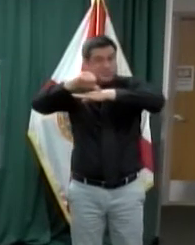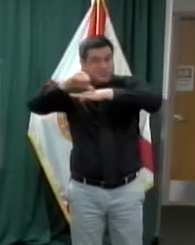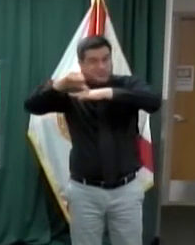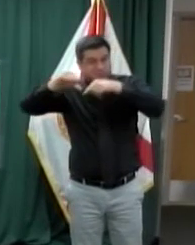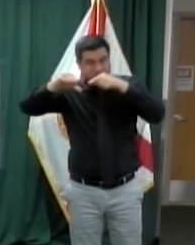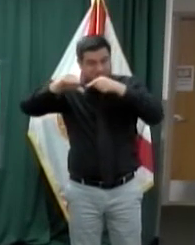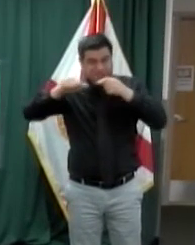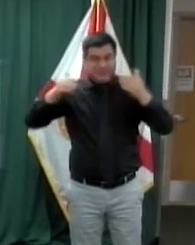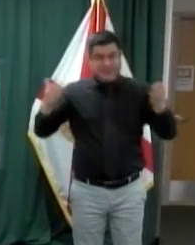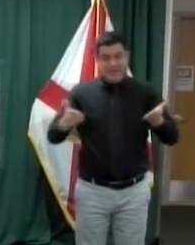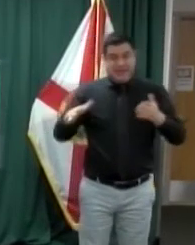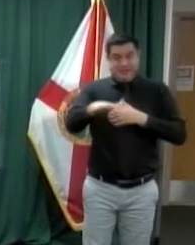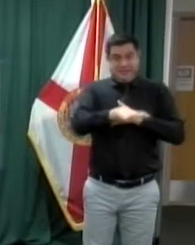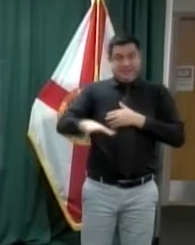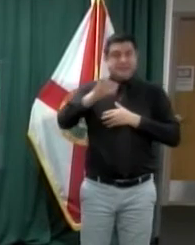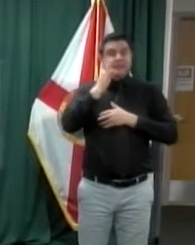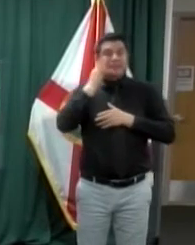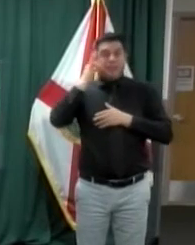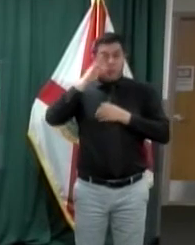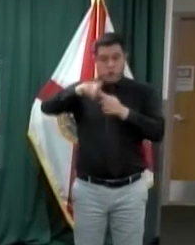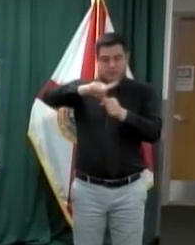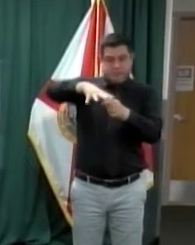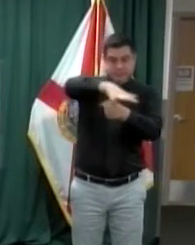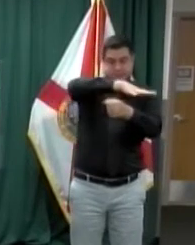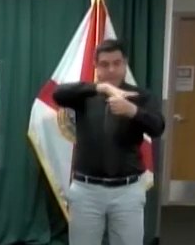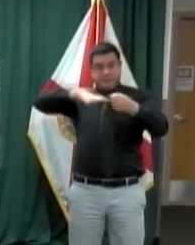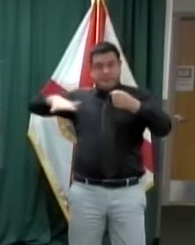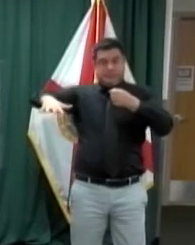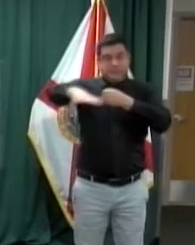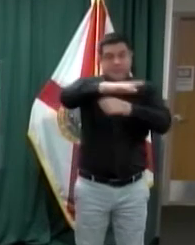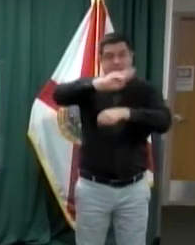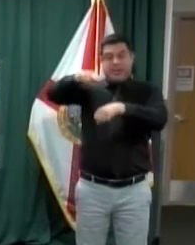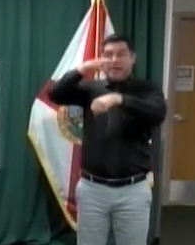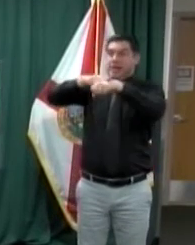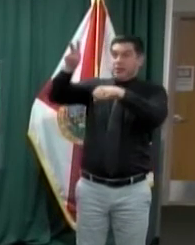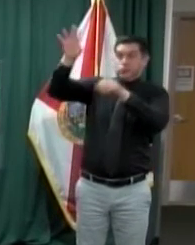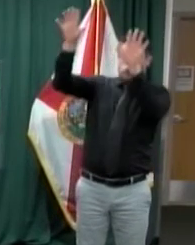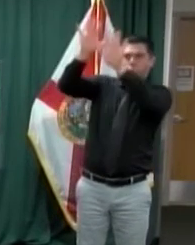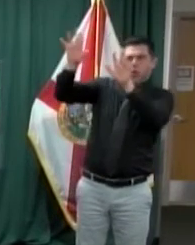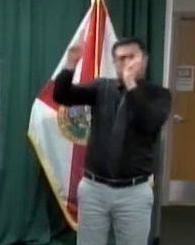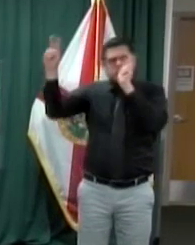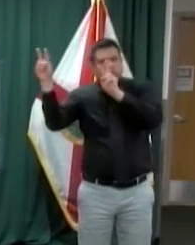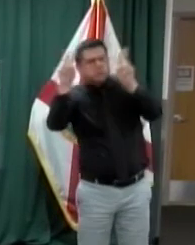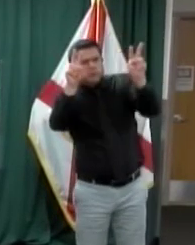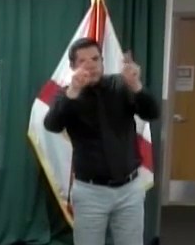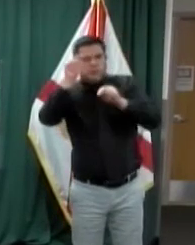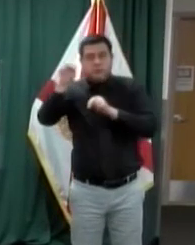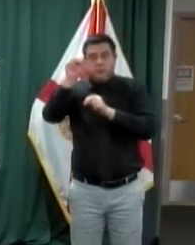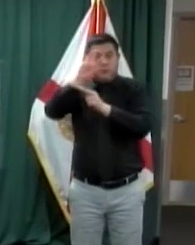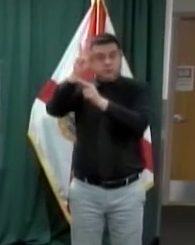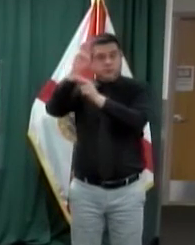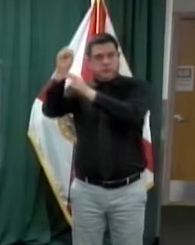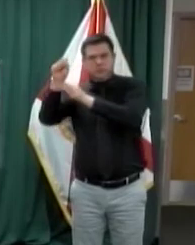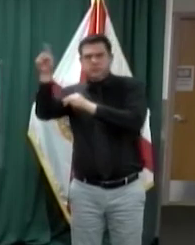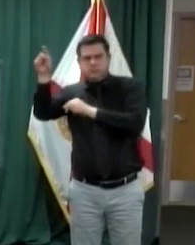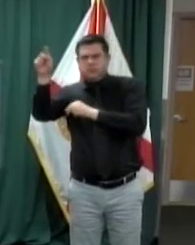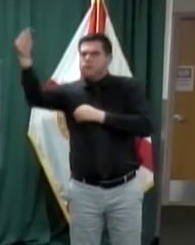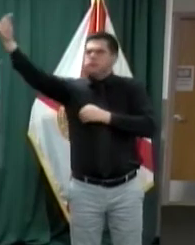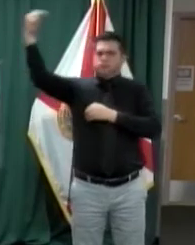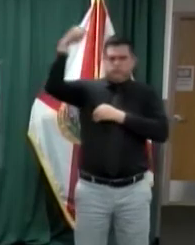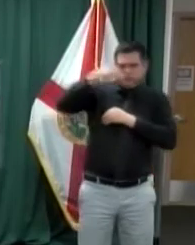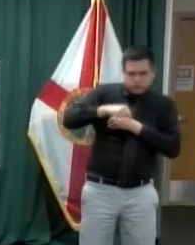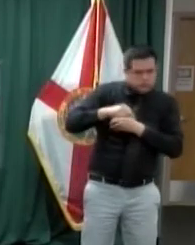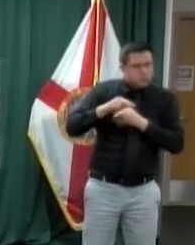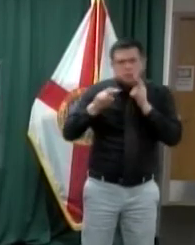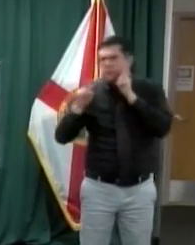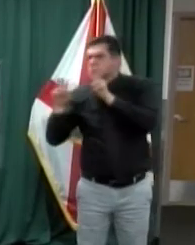County. The National Weather Service in Melbourne came over to view the area to see if they could find any damage. We